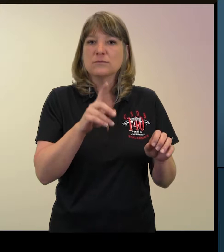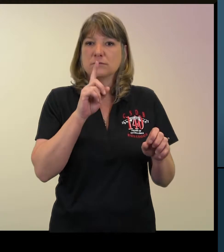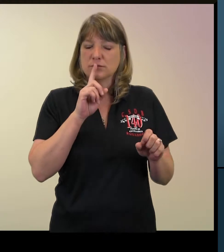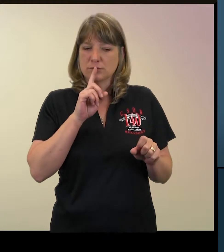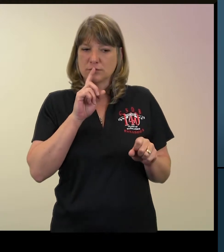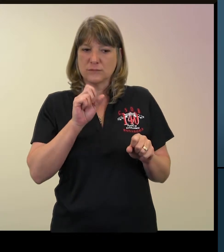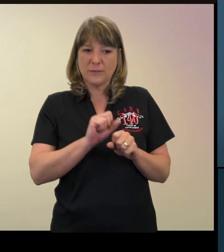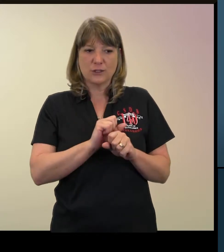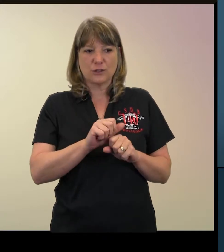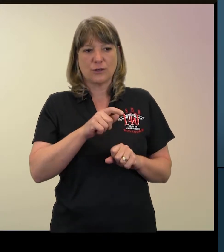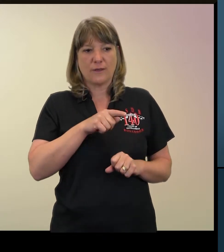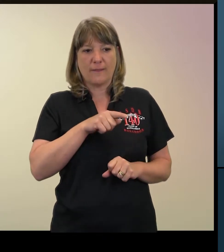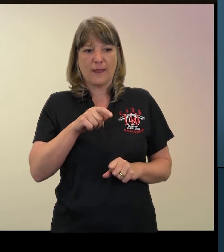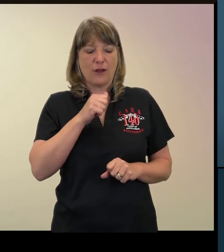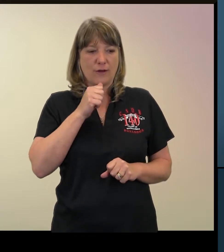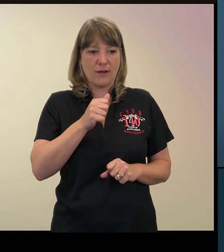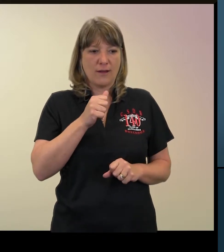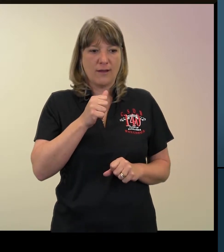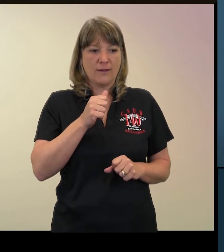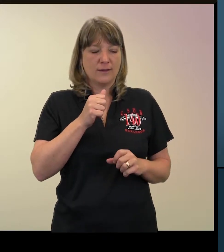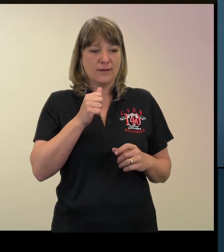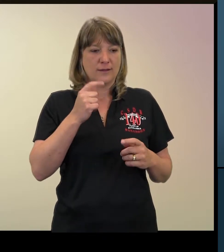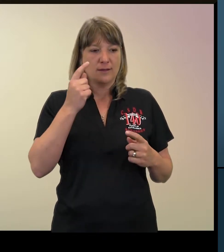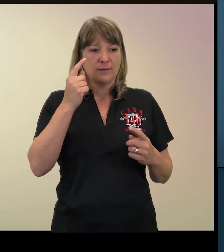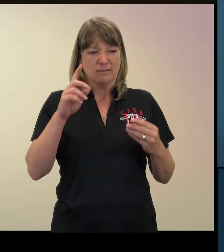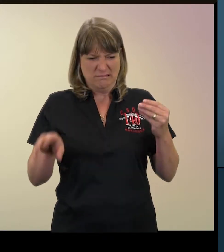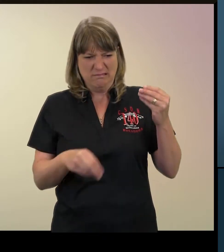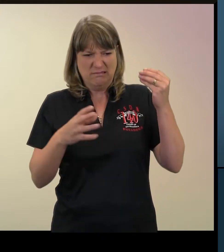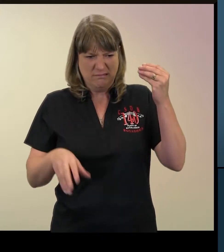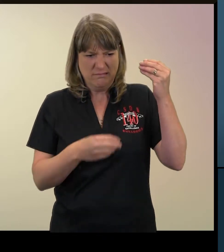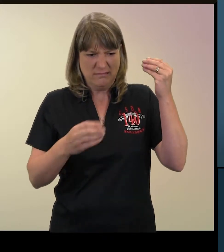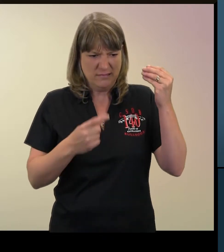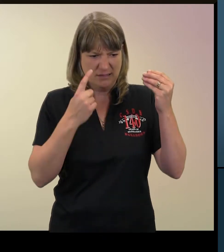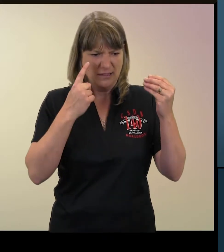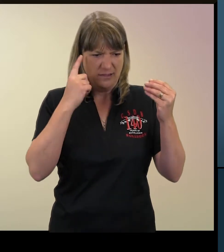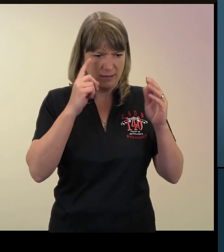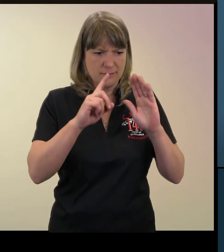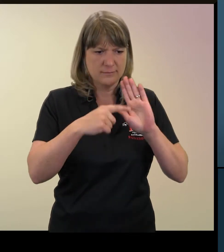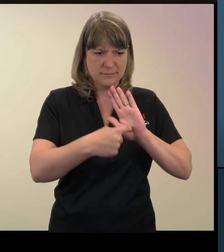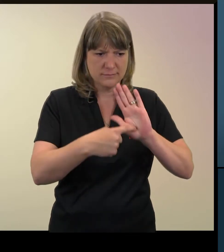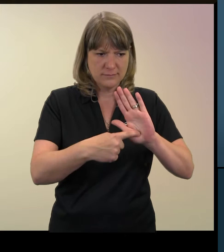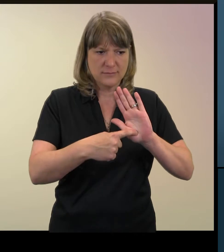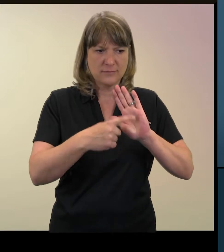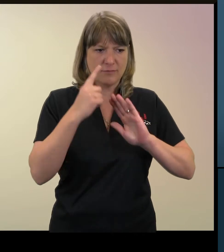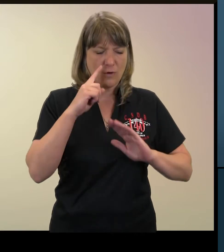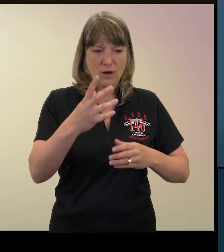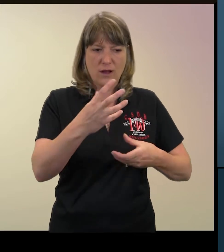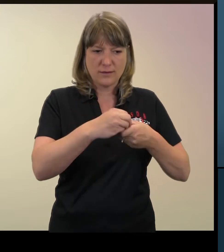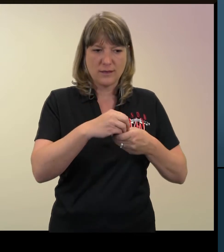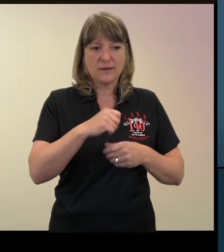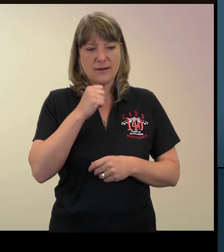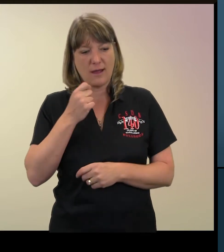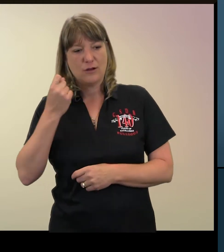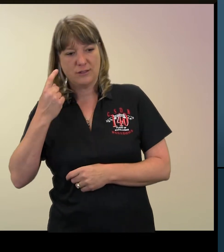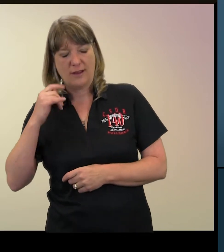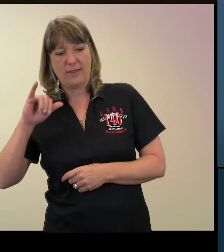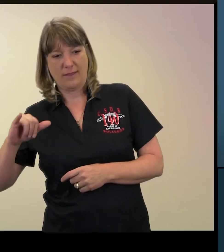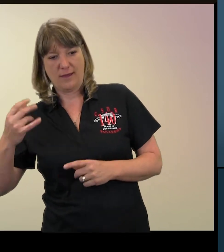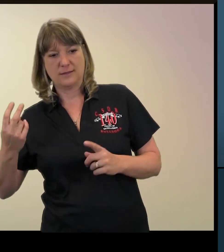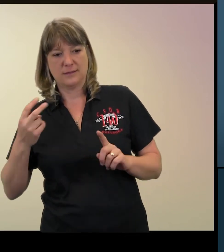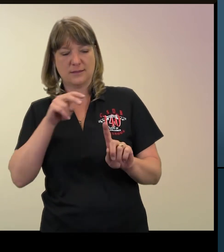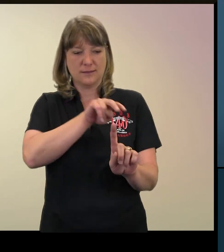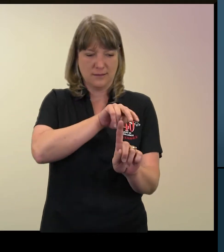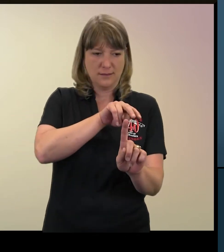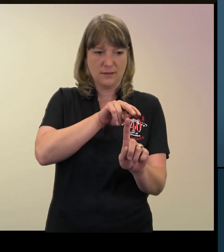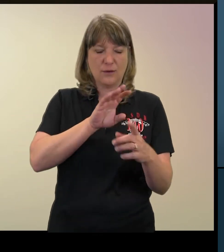language to make sure that they're not overly attributing those differences to symptoms of autism rather than understanding